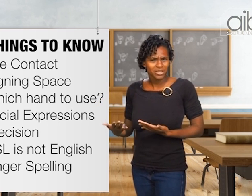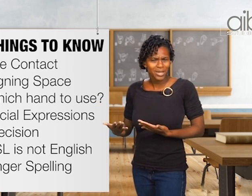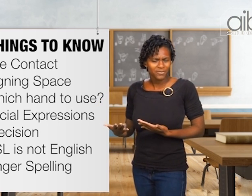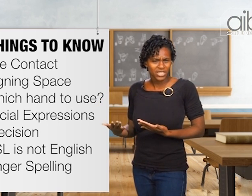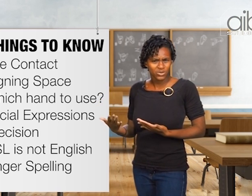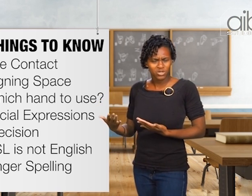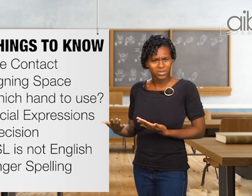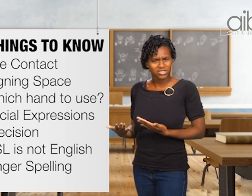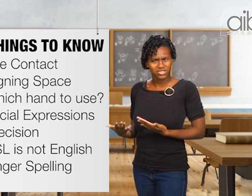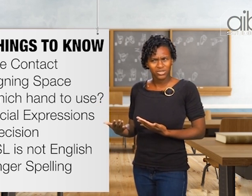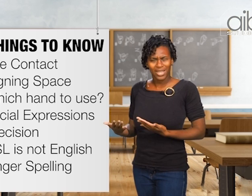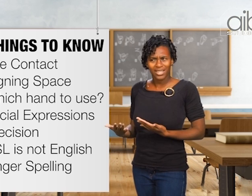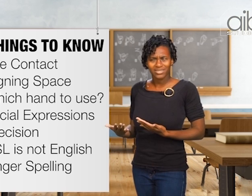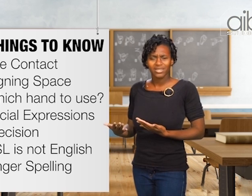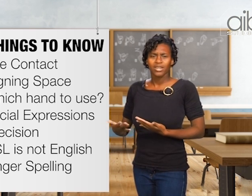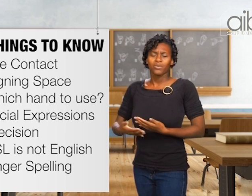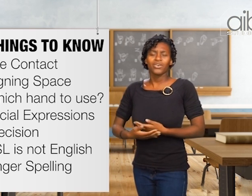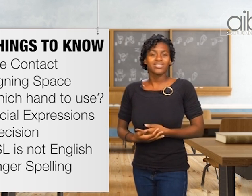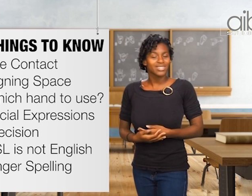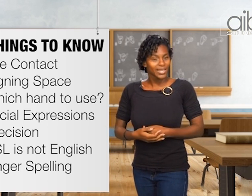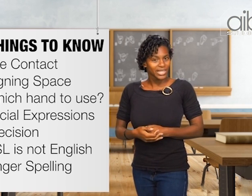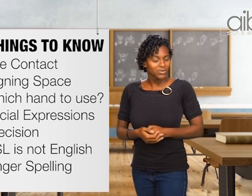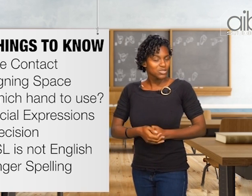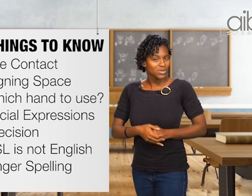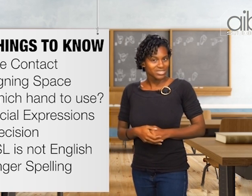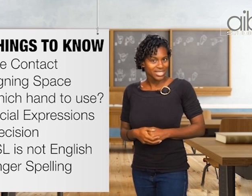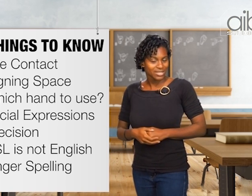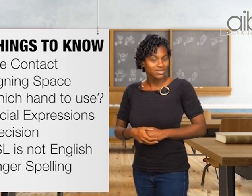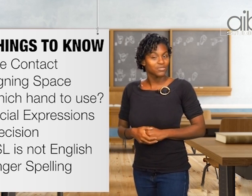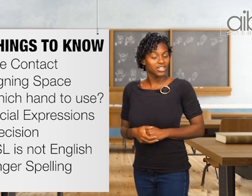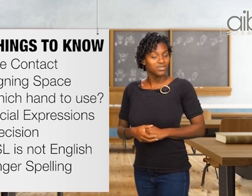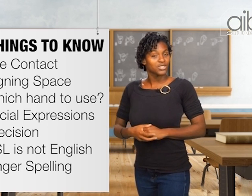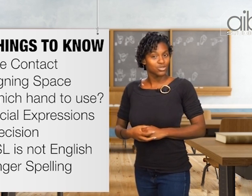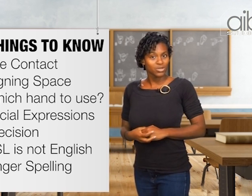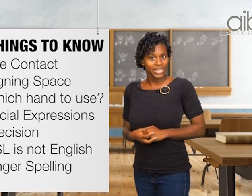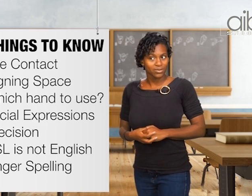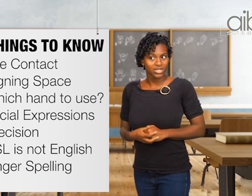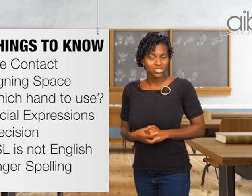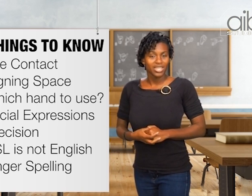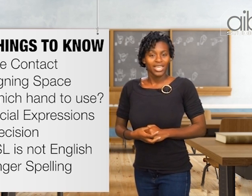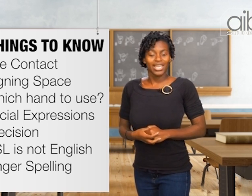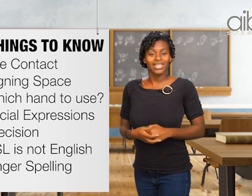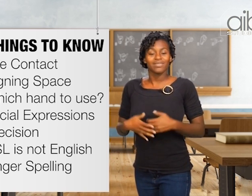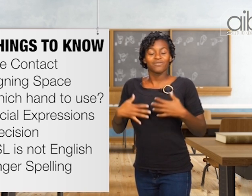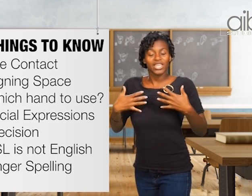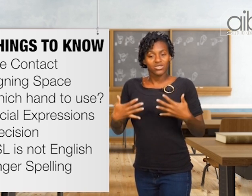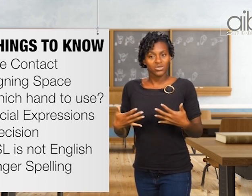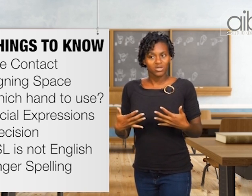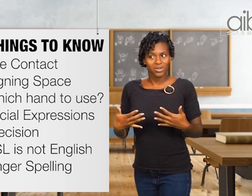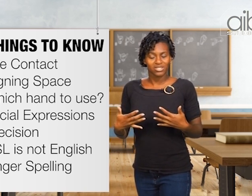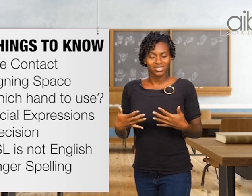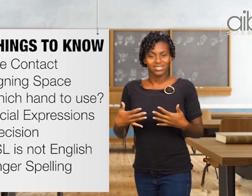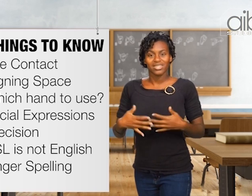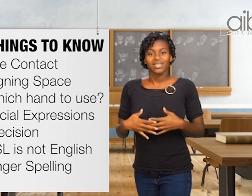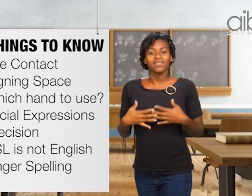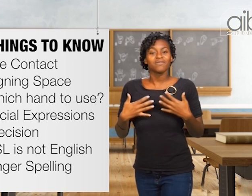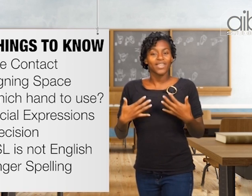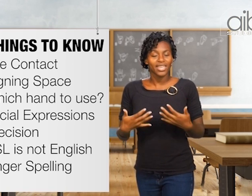about facial expressions, you ask? Well, in sign language, once again, it's a very visual language, and facial expressions convey